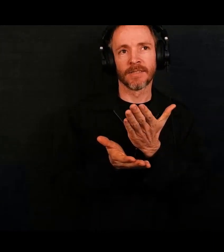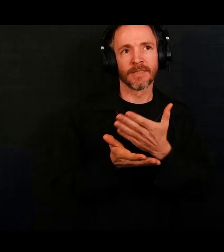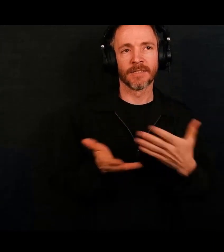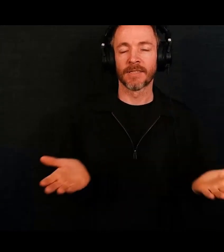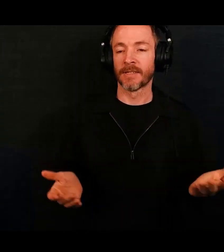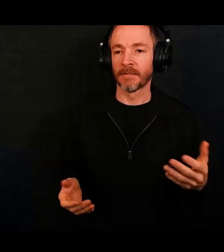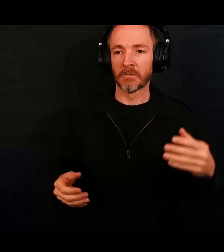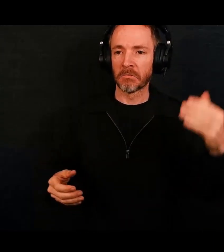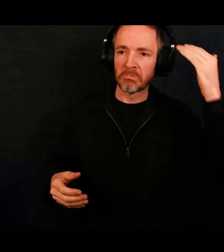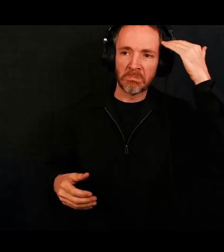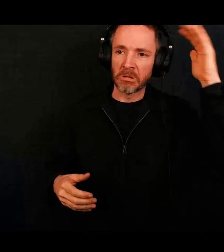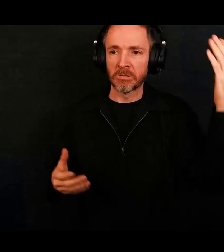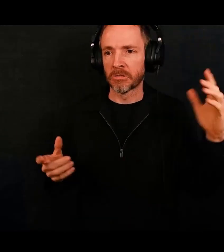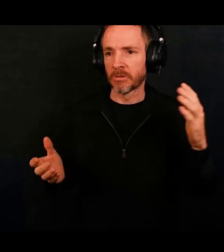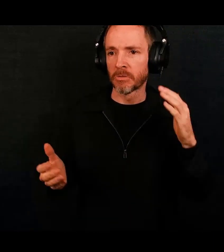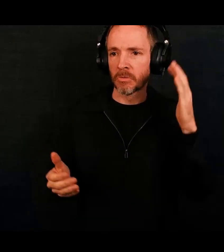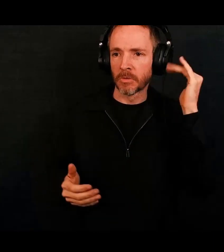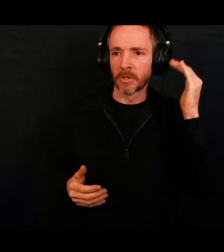good bandsaw.